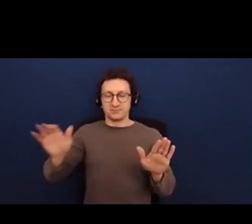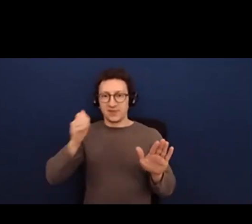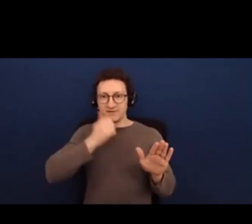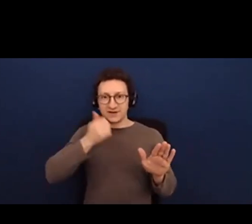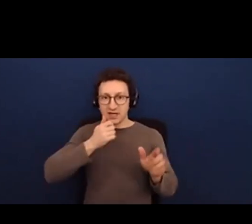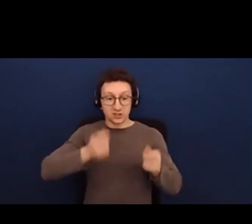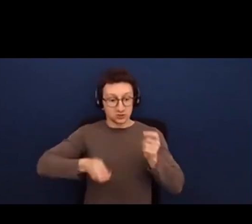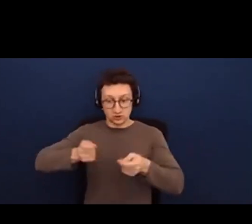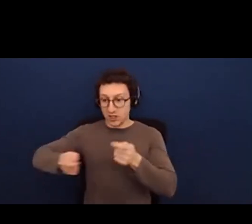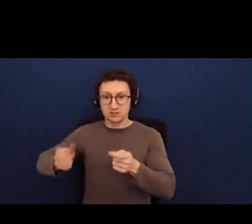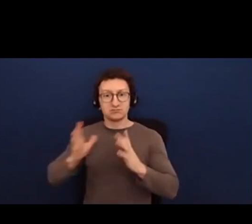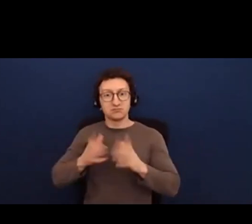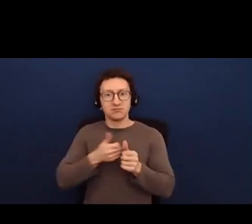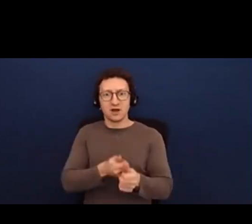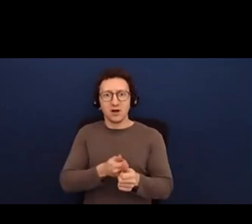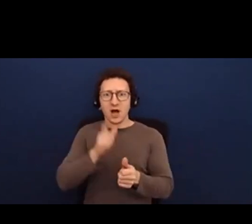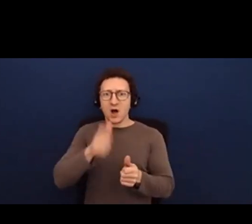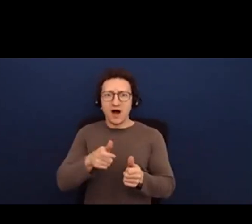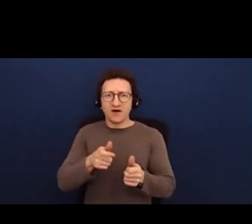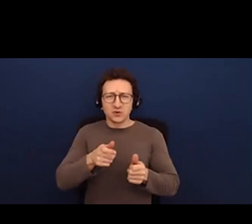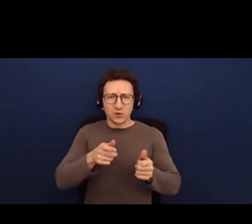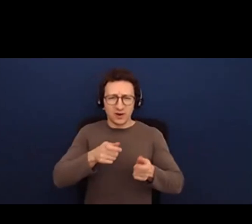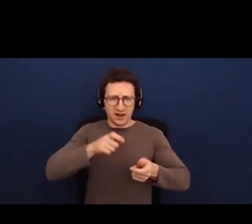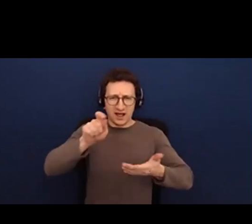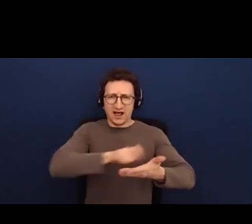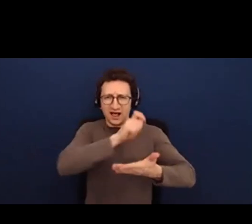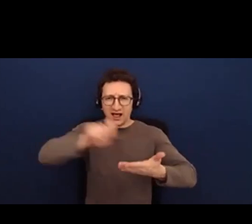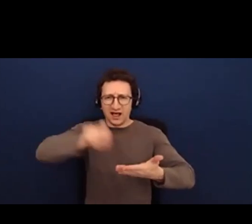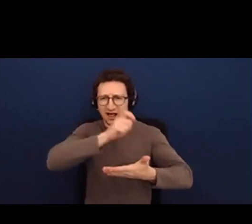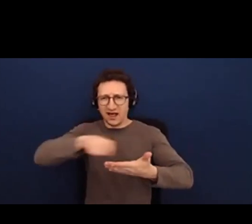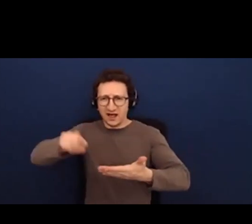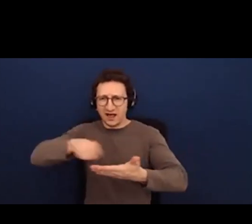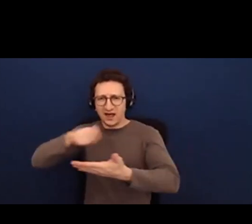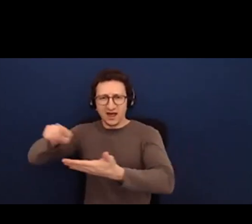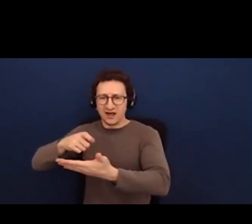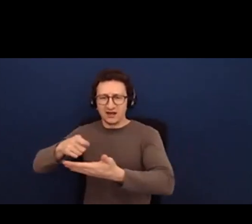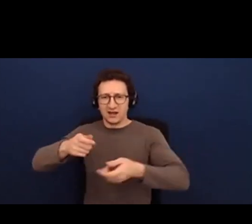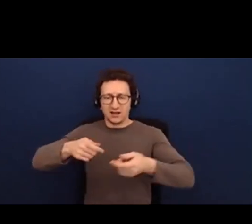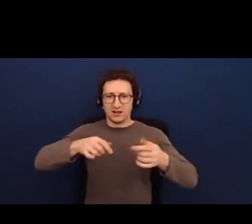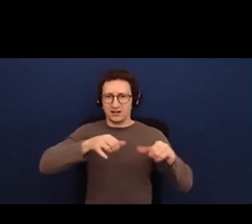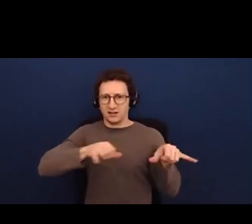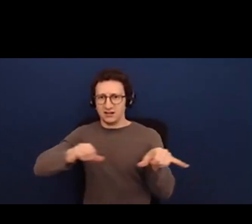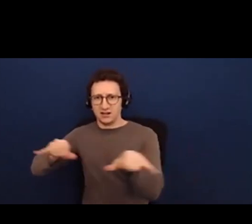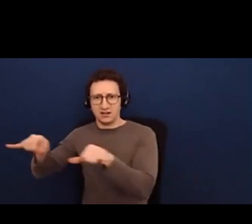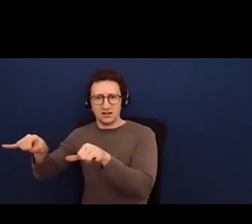its nature a vehicle that encourages pluralism. And the fact that Mordecai